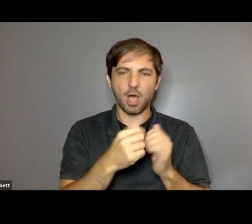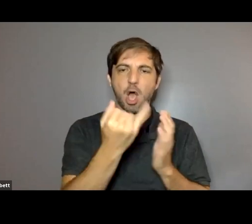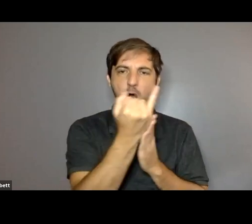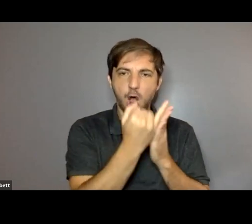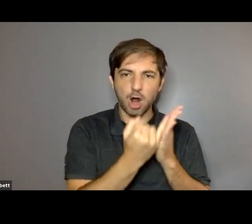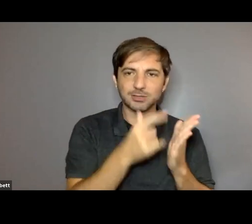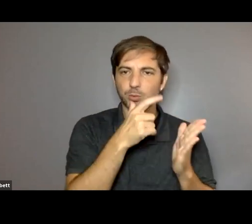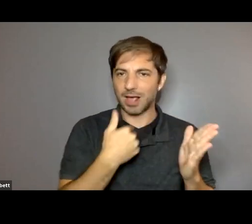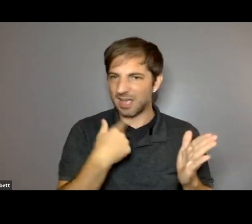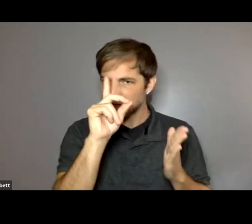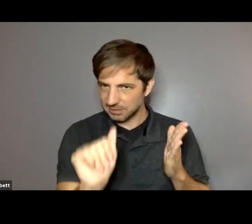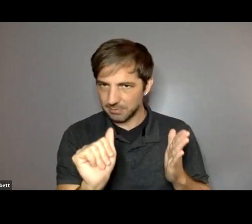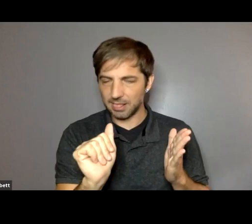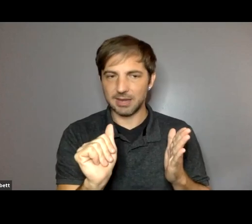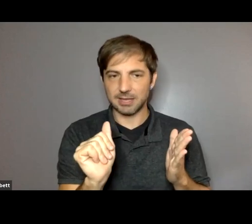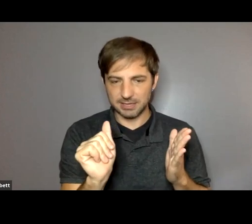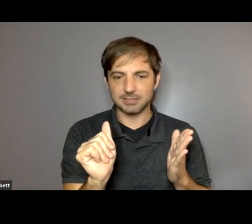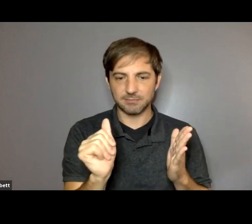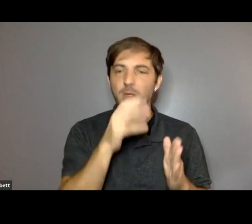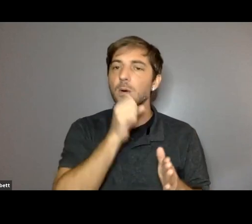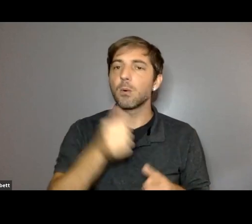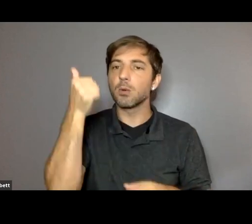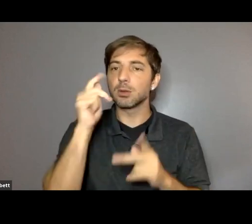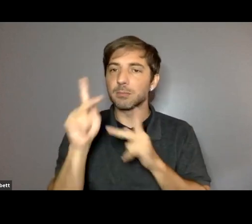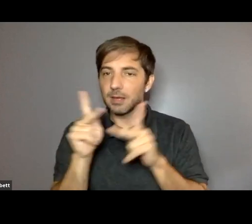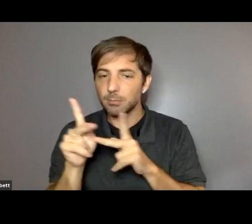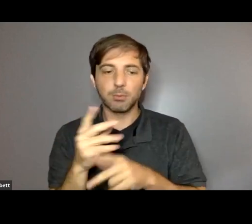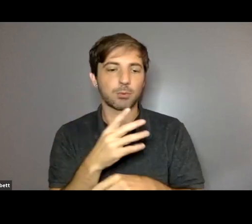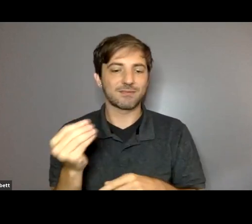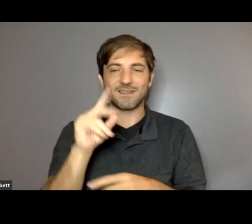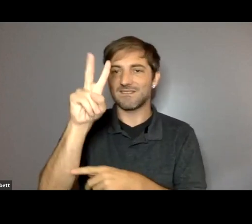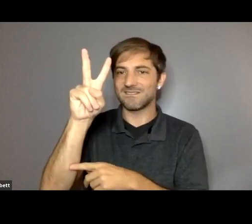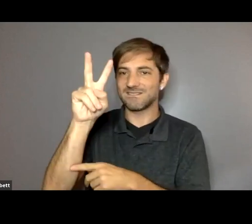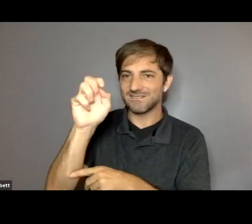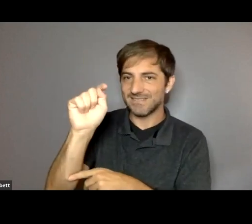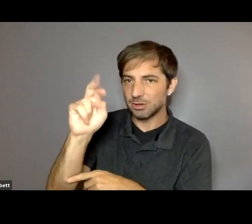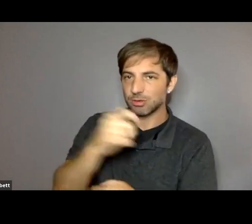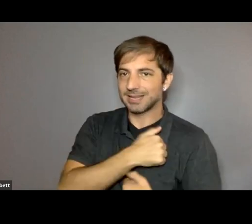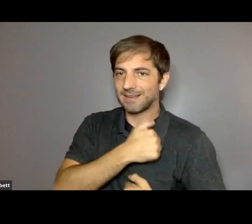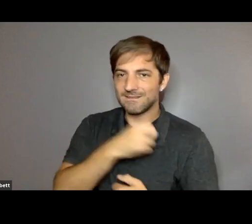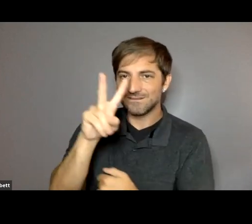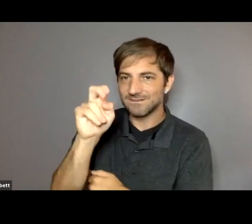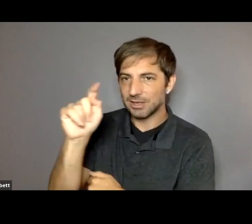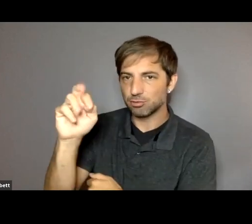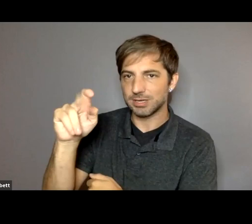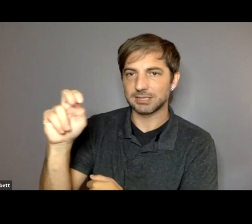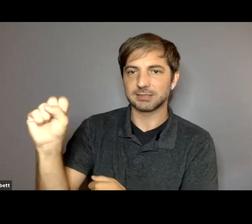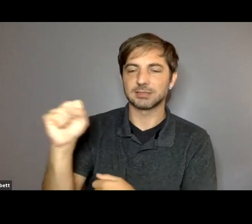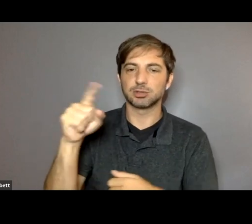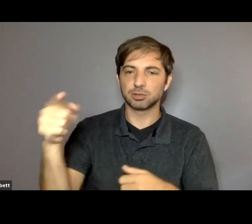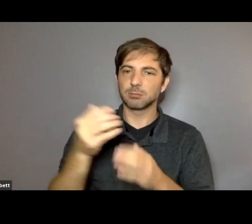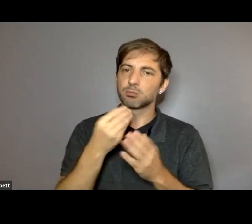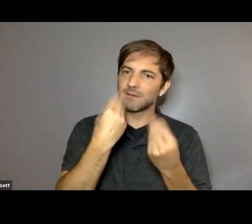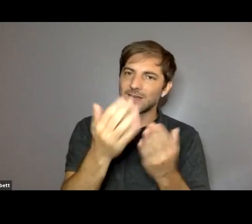Disabilities, older adults, veterans, and people with institutional settings. She provides guidance and support to the state